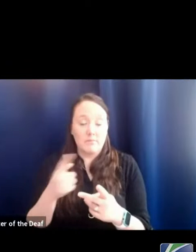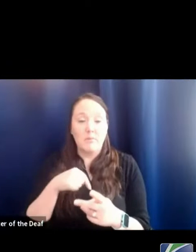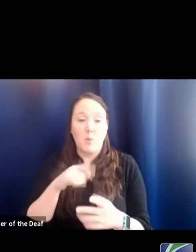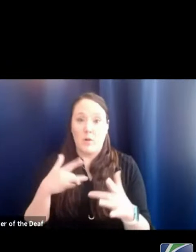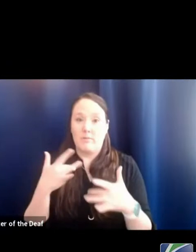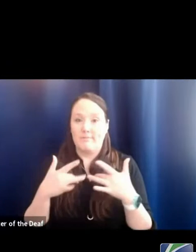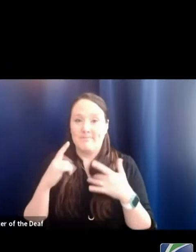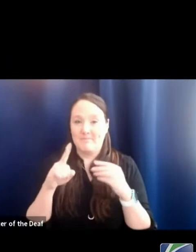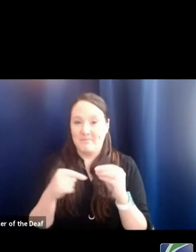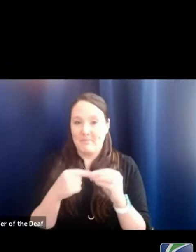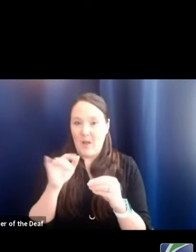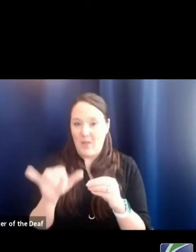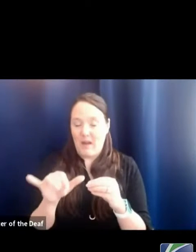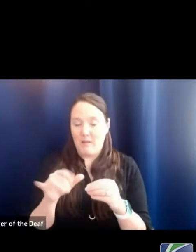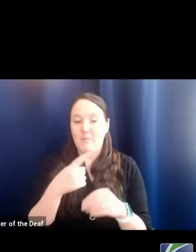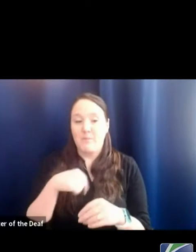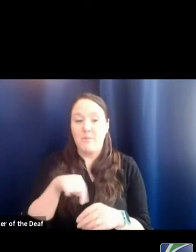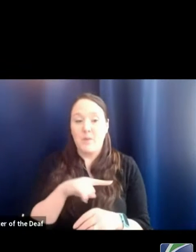I'm pleased to be able to,